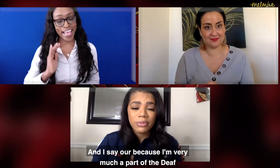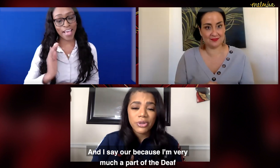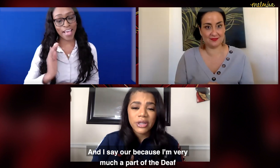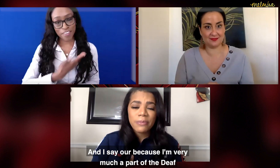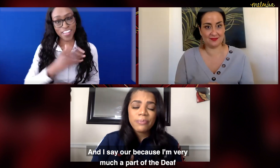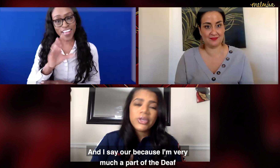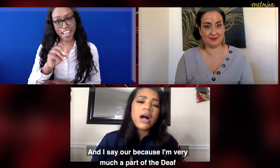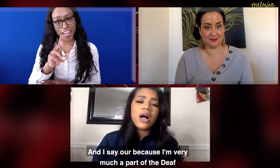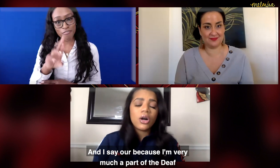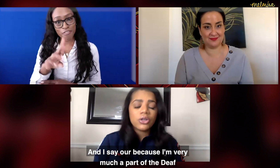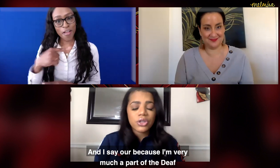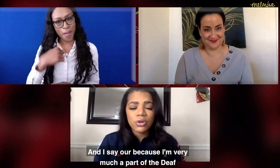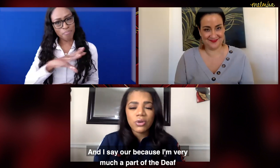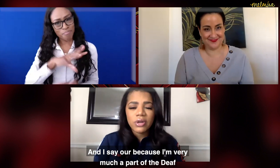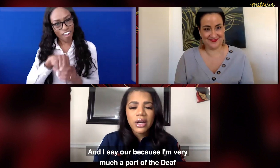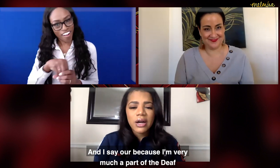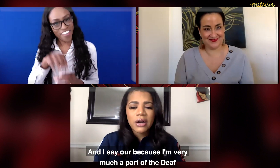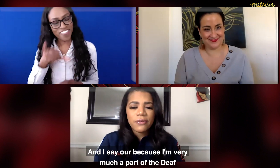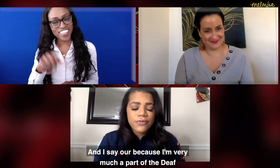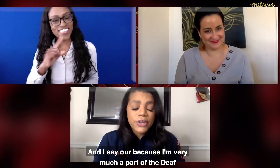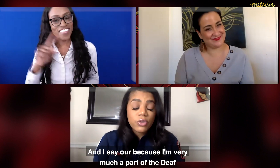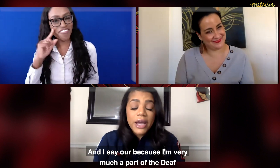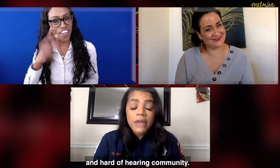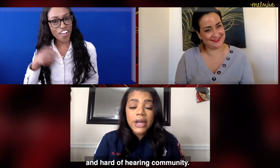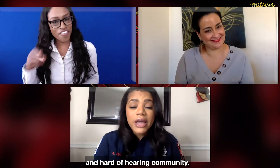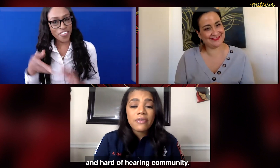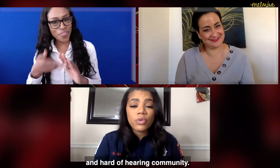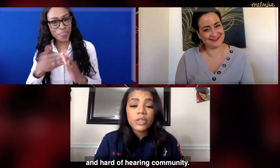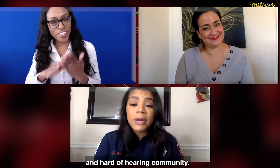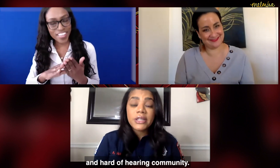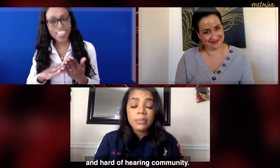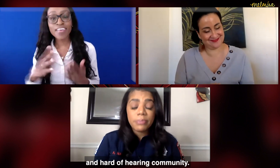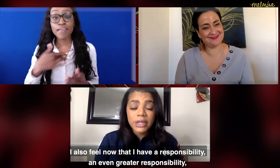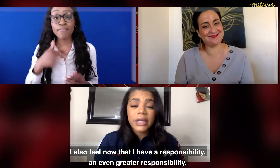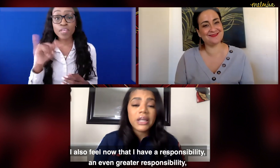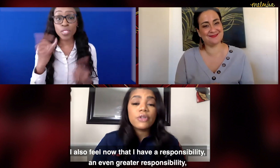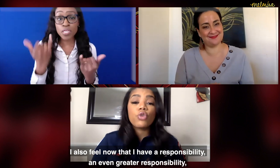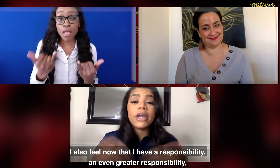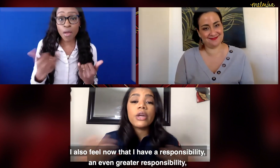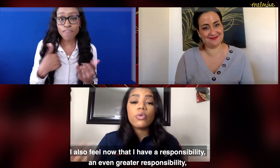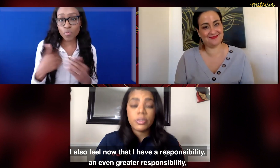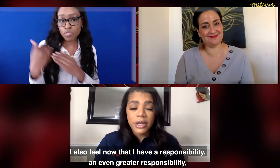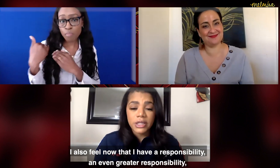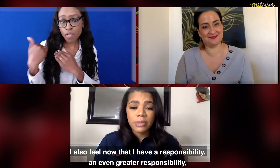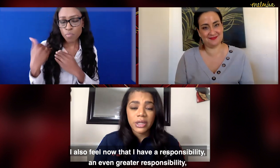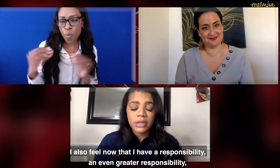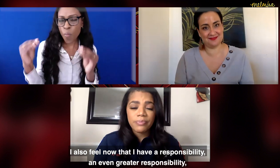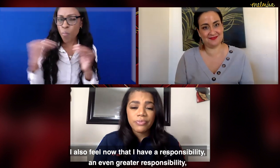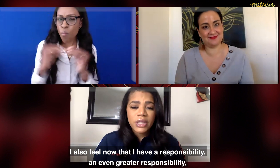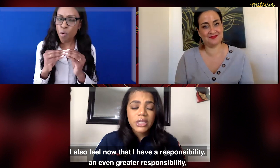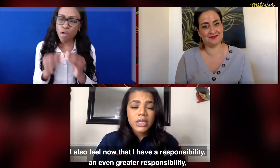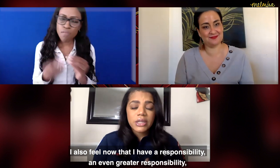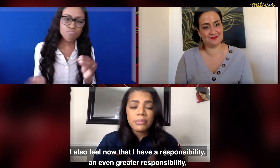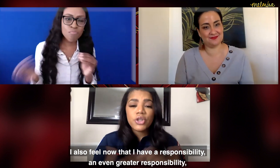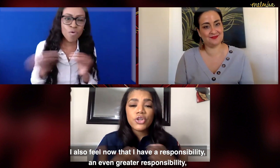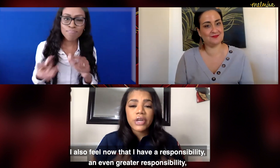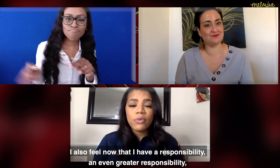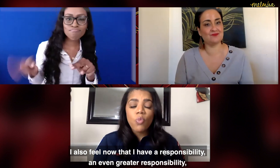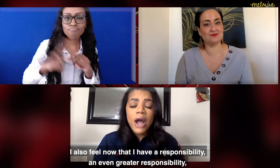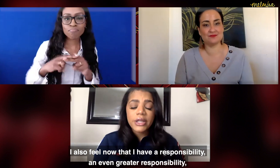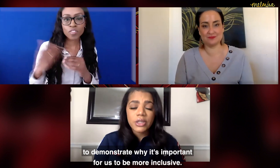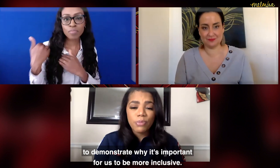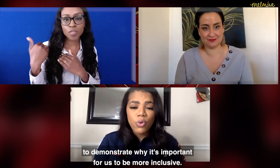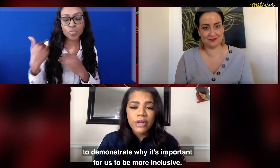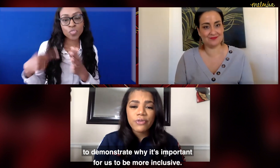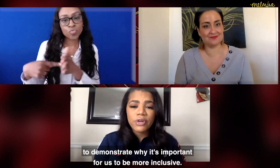hearing community. I also feel now that I have a responsibility, an even greater responsibility, to demonstrate